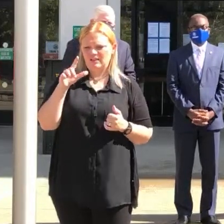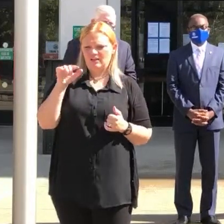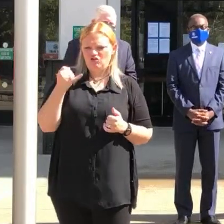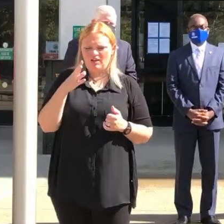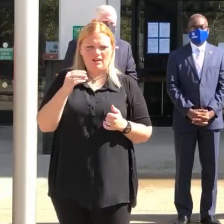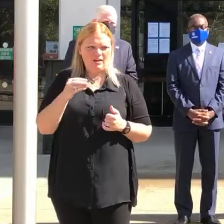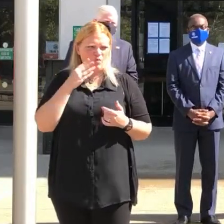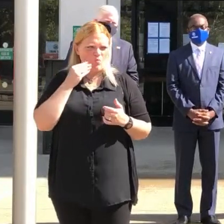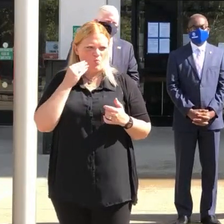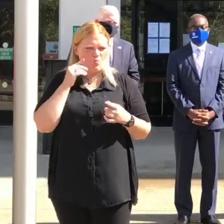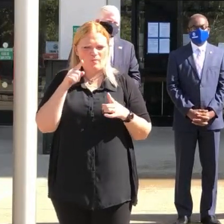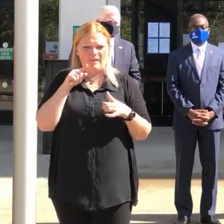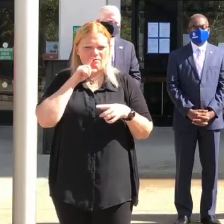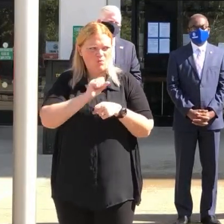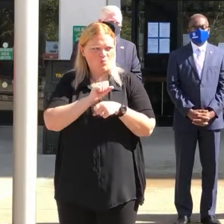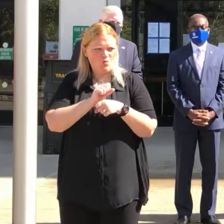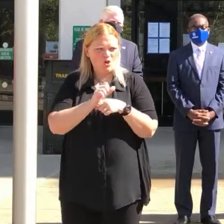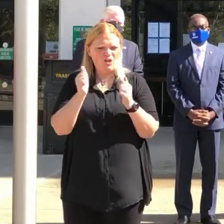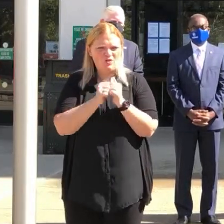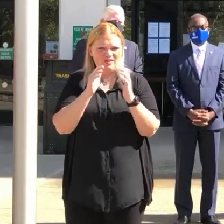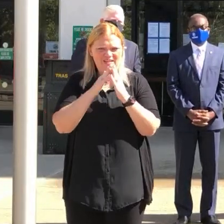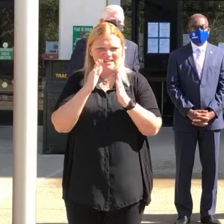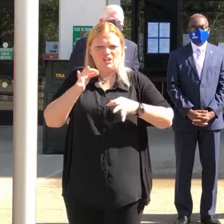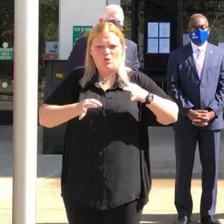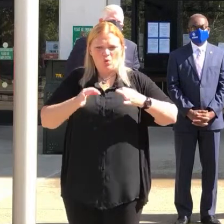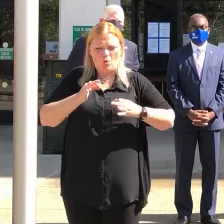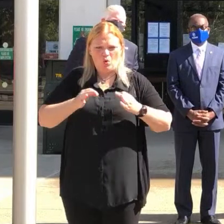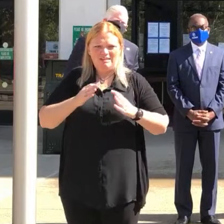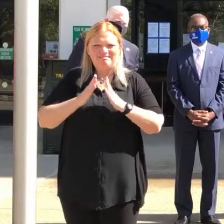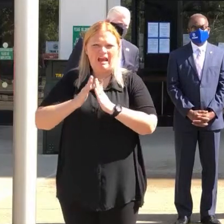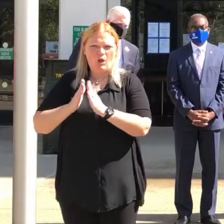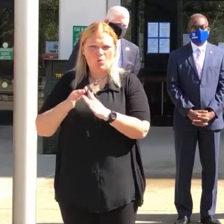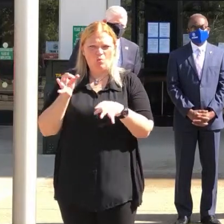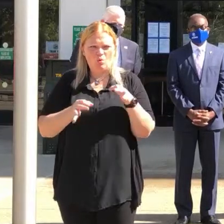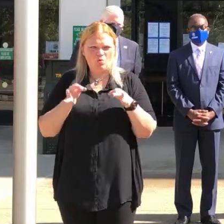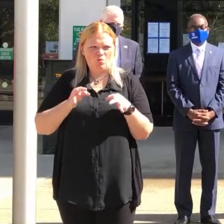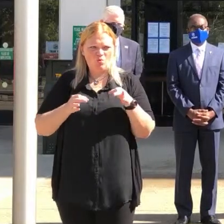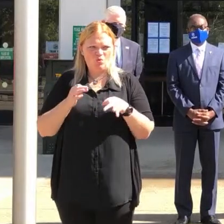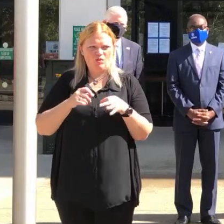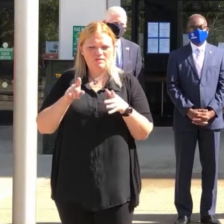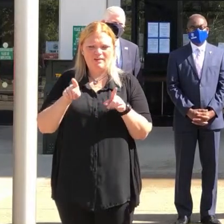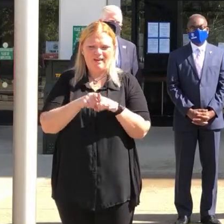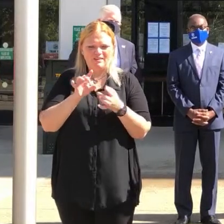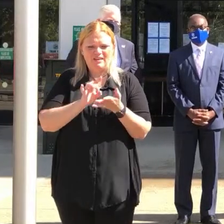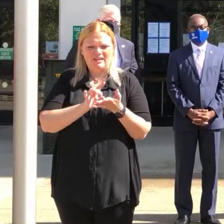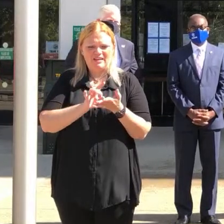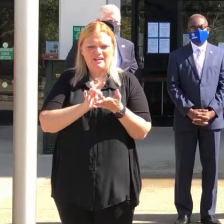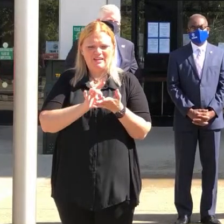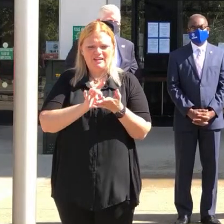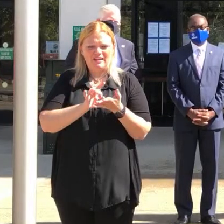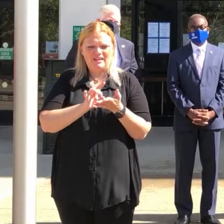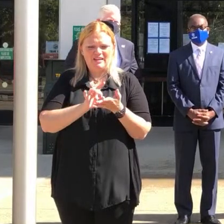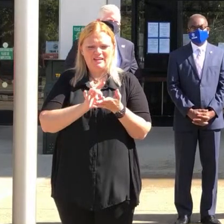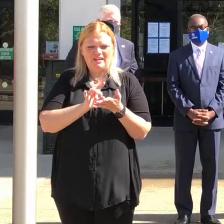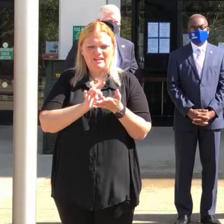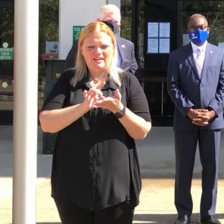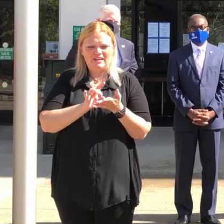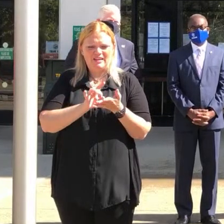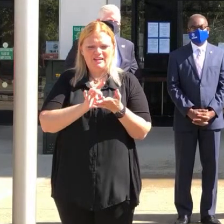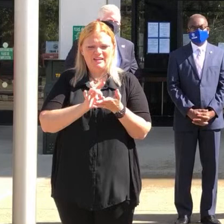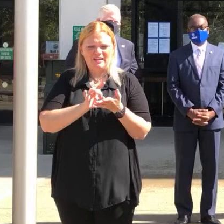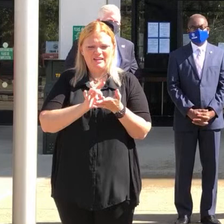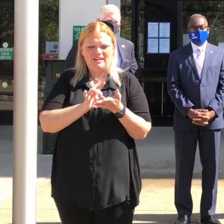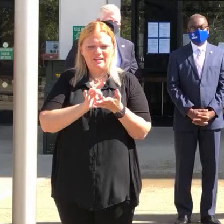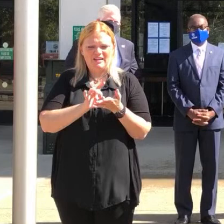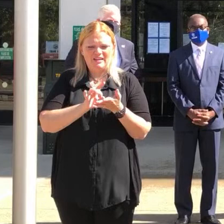Home. They have been working with the city courts and the town courts as an eviction diversion program that will continue. The